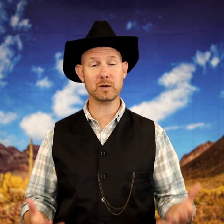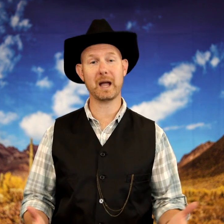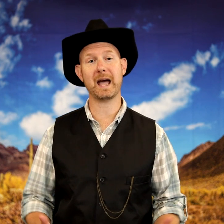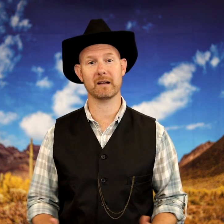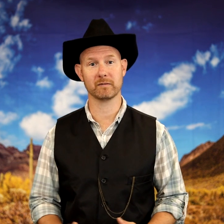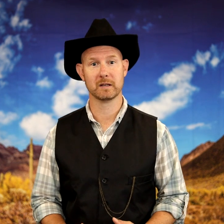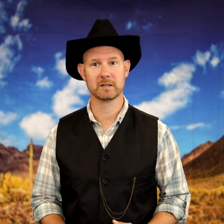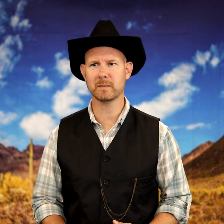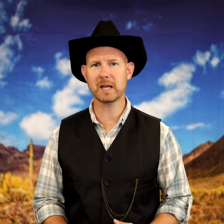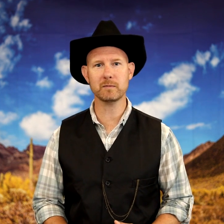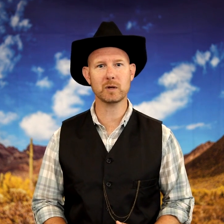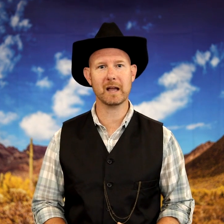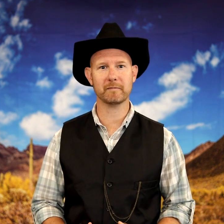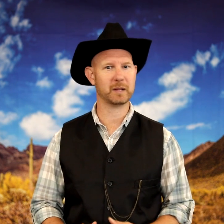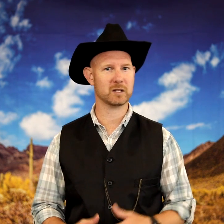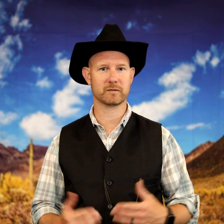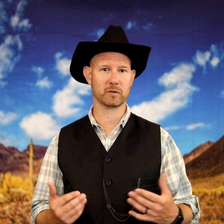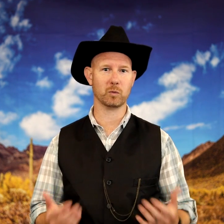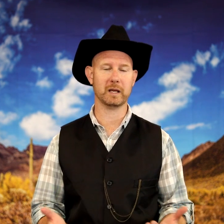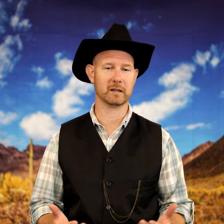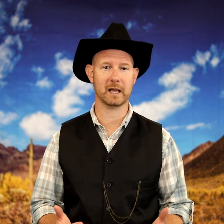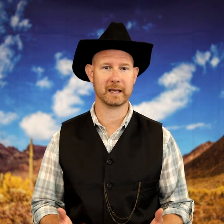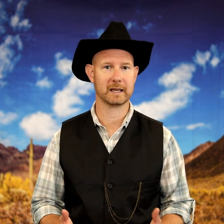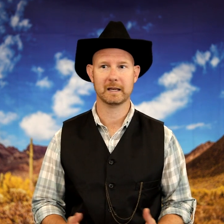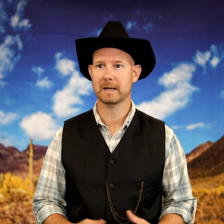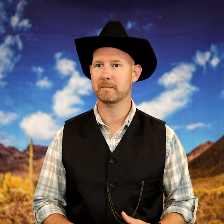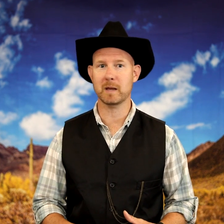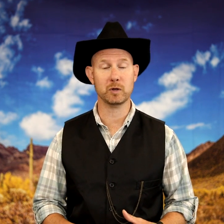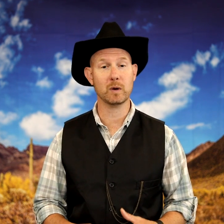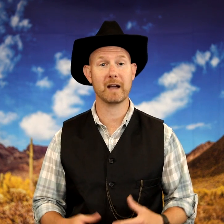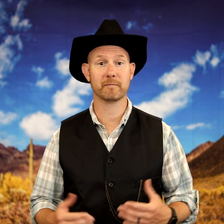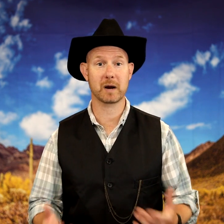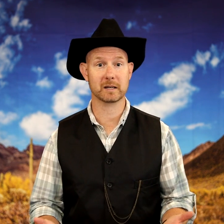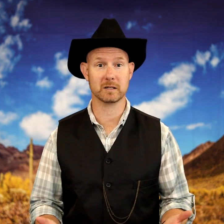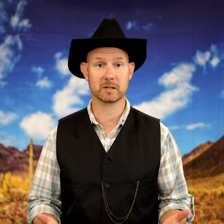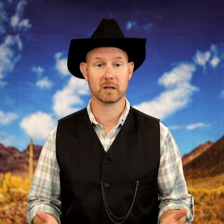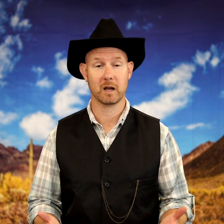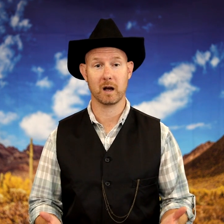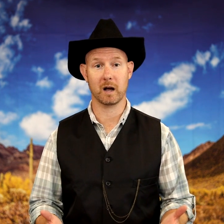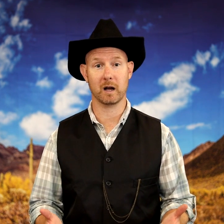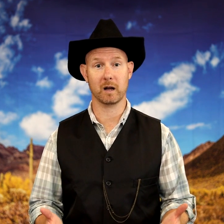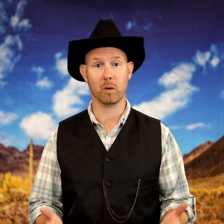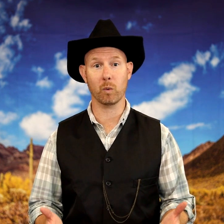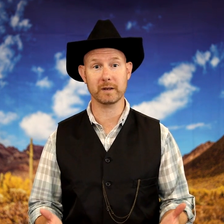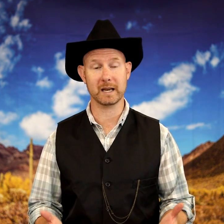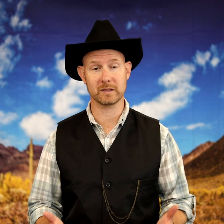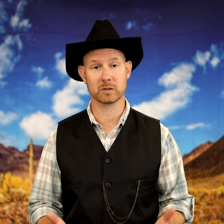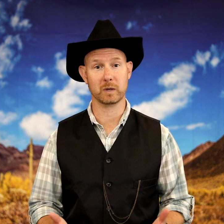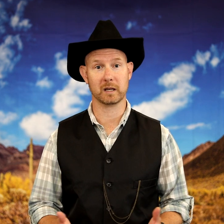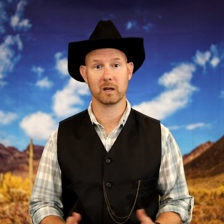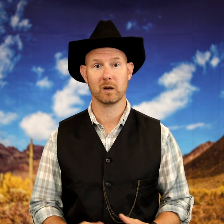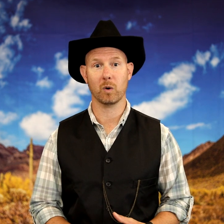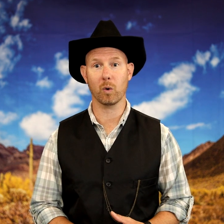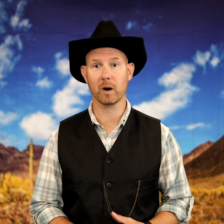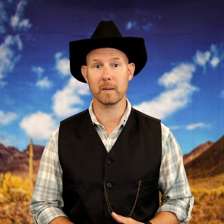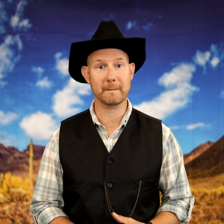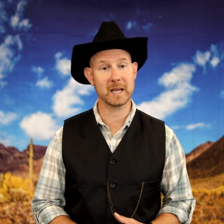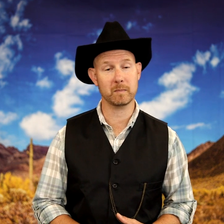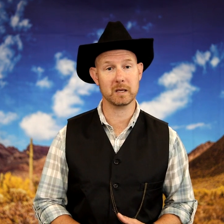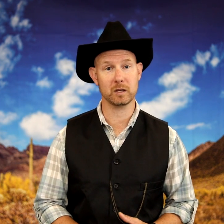you have. Sometimes you have plans for the week, like maybe you have practice one night this week, or maybe